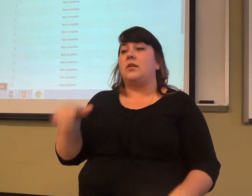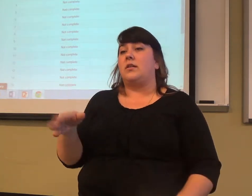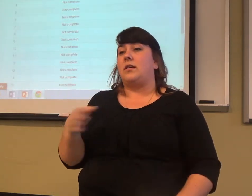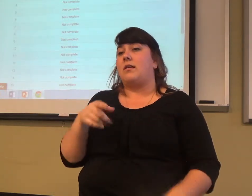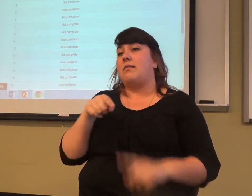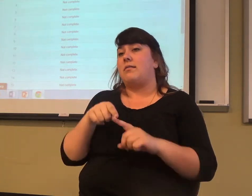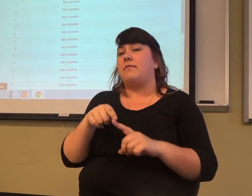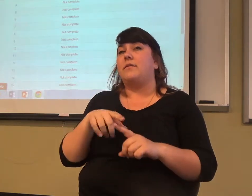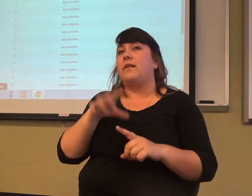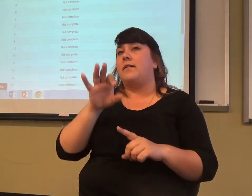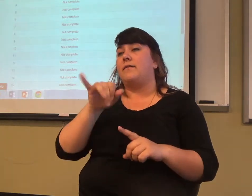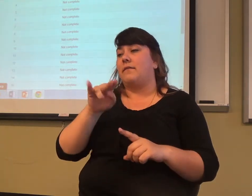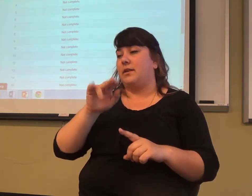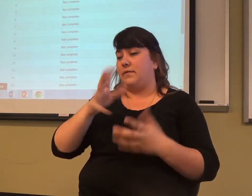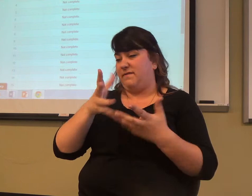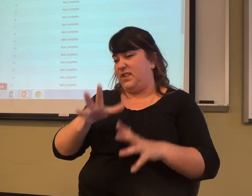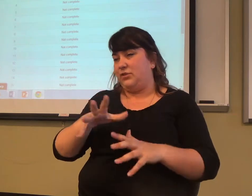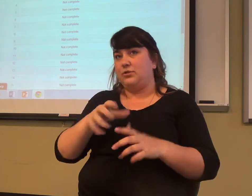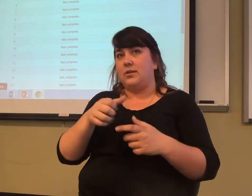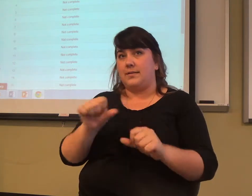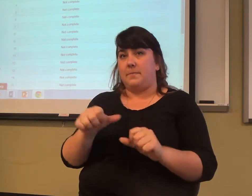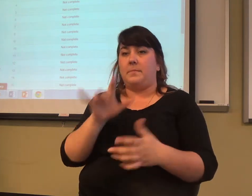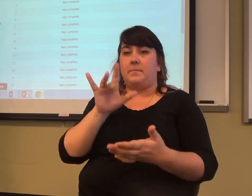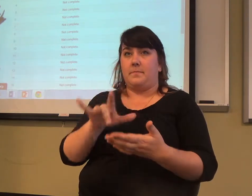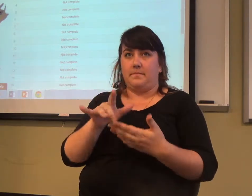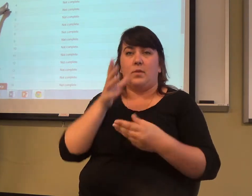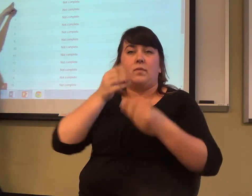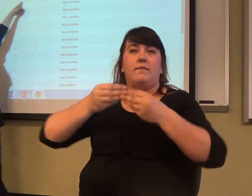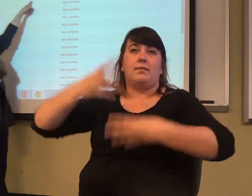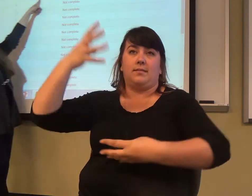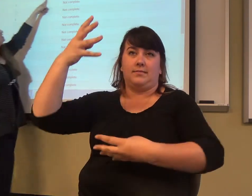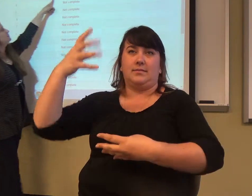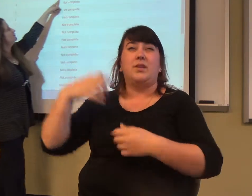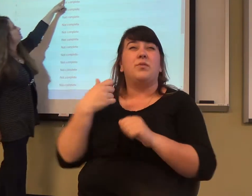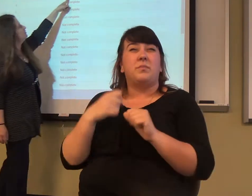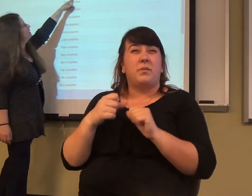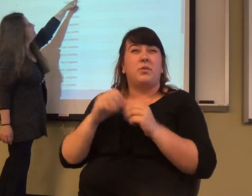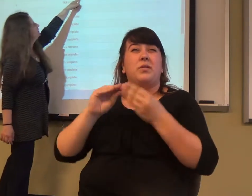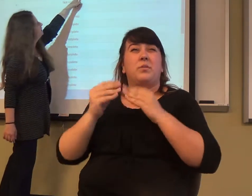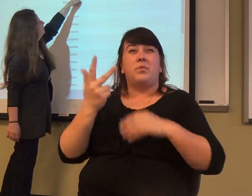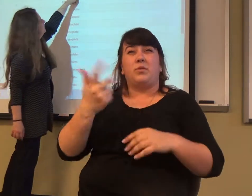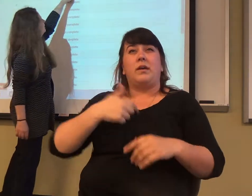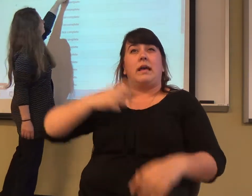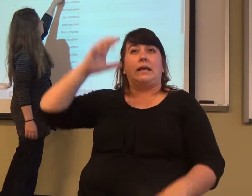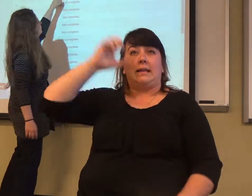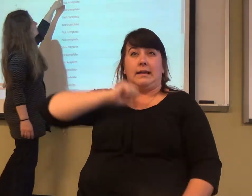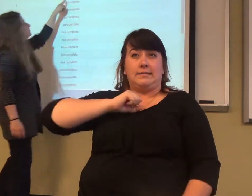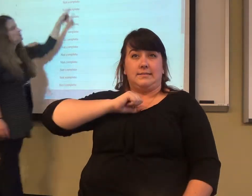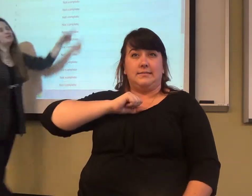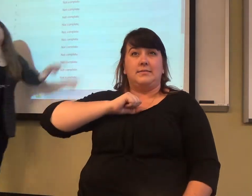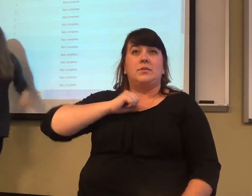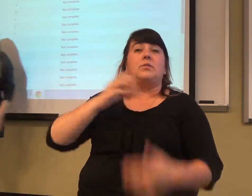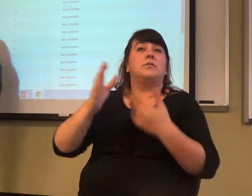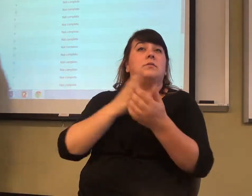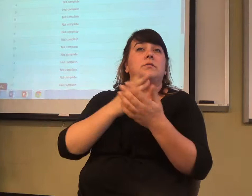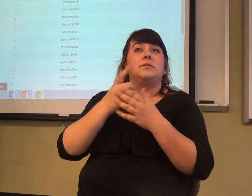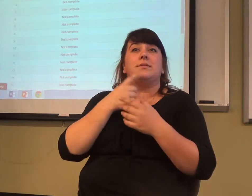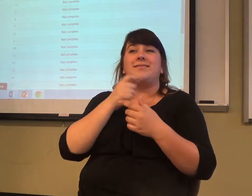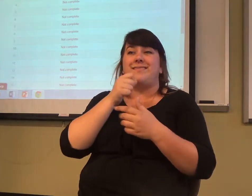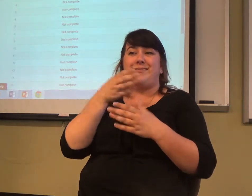list of how you did. And remember, I made a guess for number 3. And so even though it says not complete,